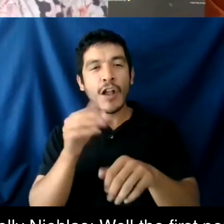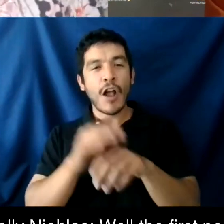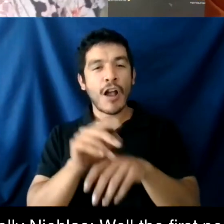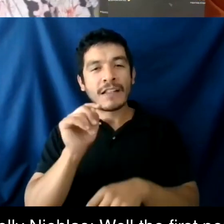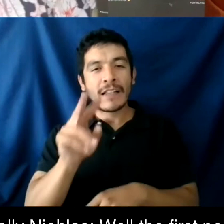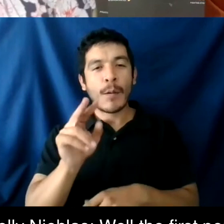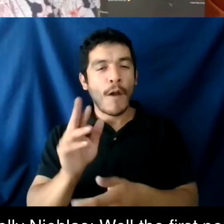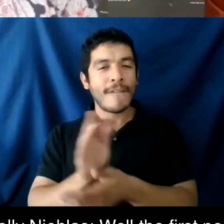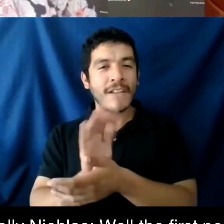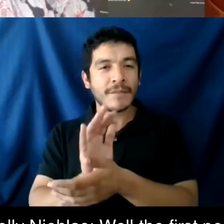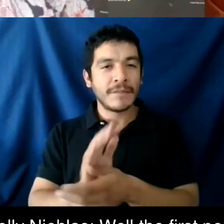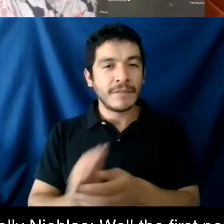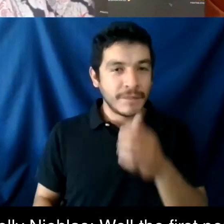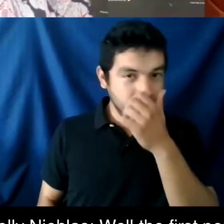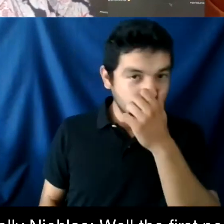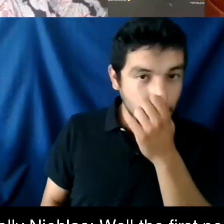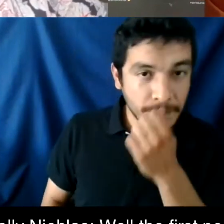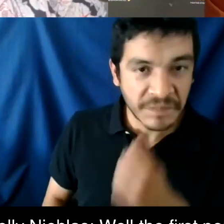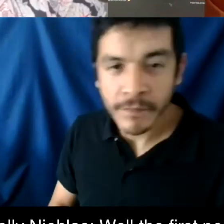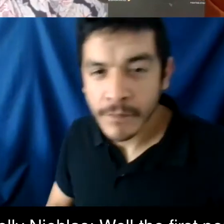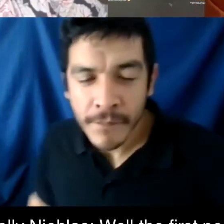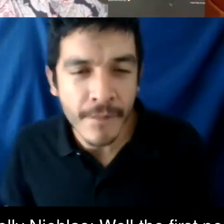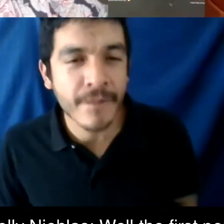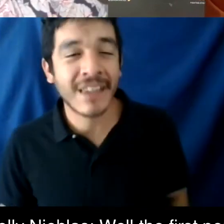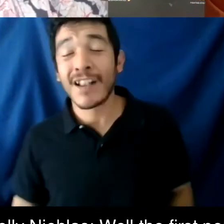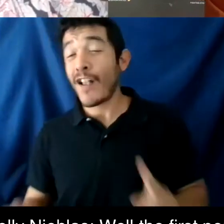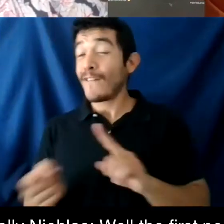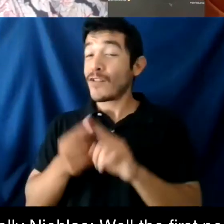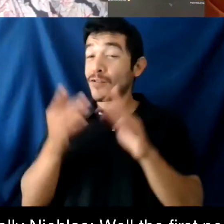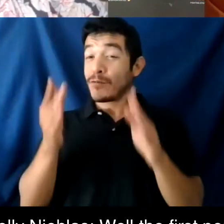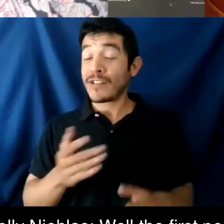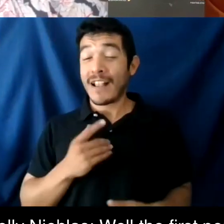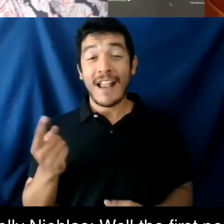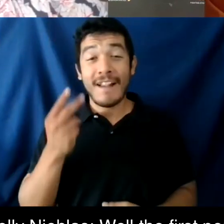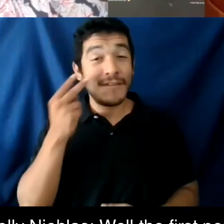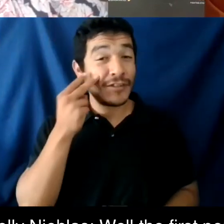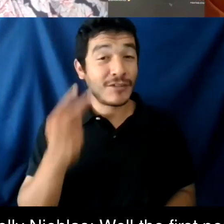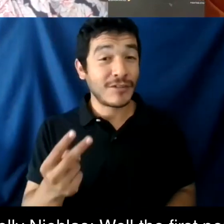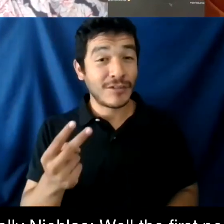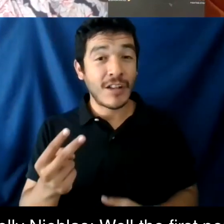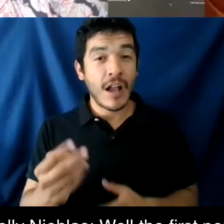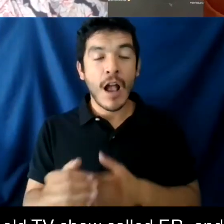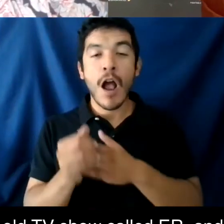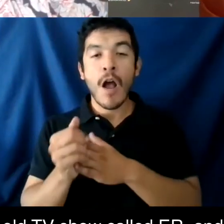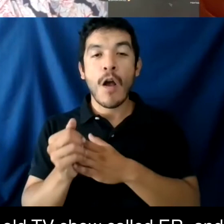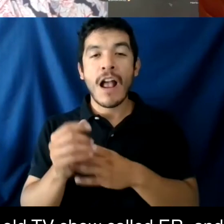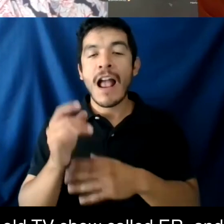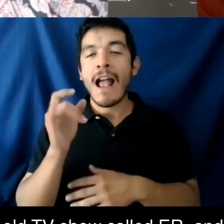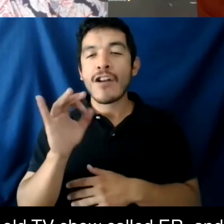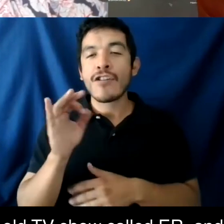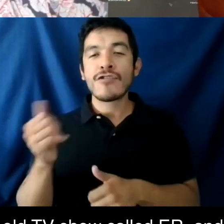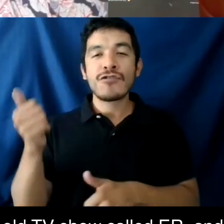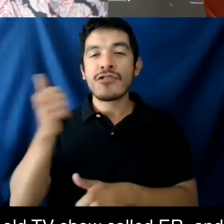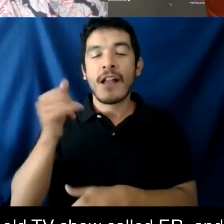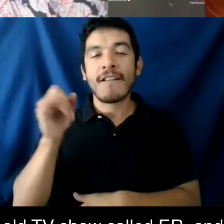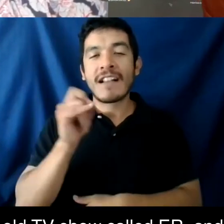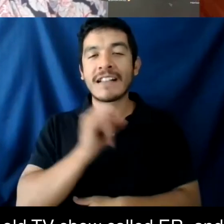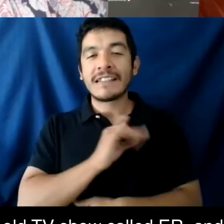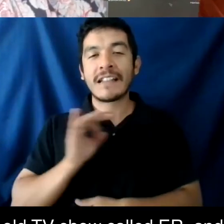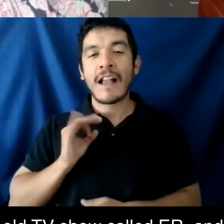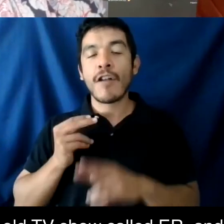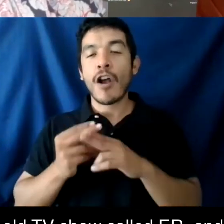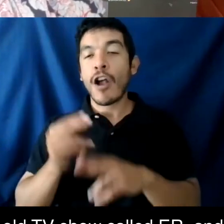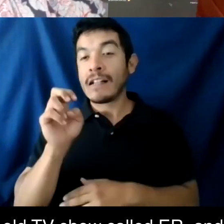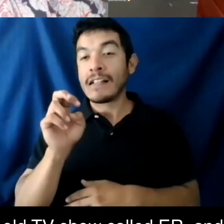film? well, the first person that I ever saw was the lead chief of staff in this old TV show called